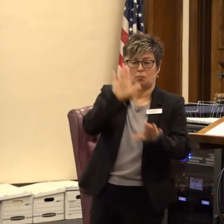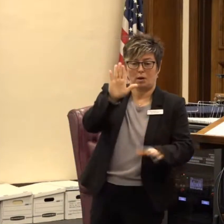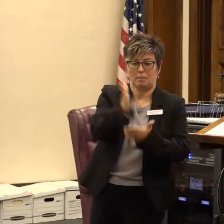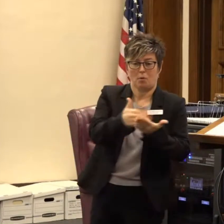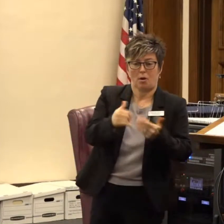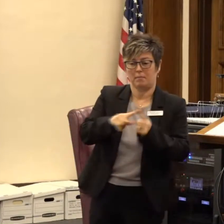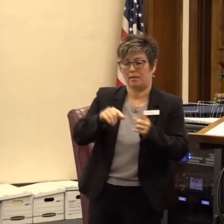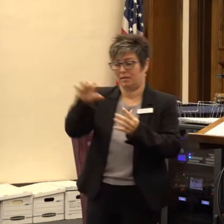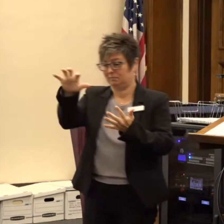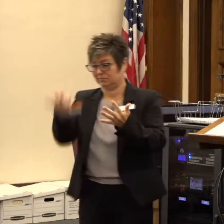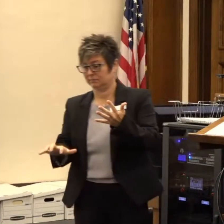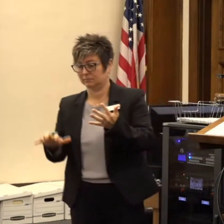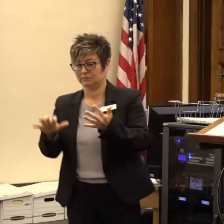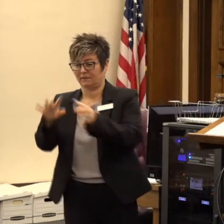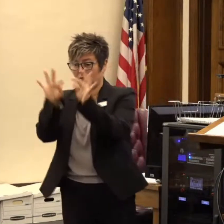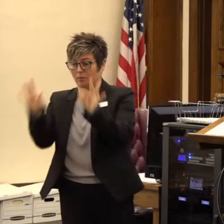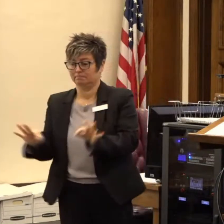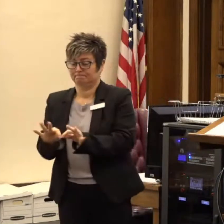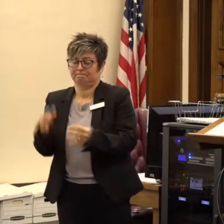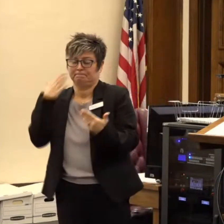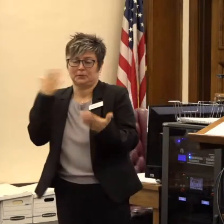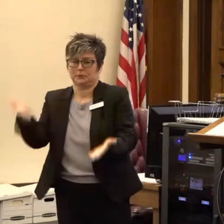that's okay.